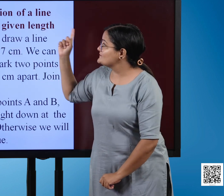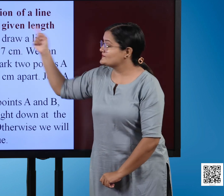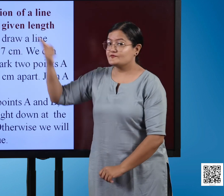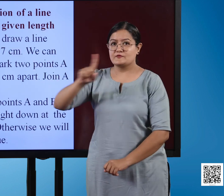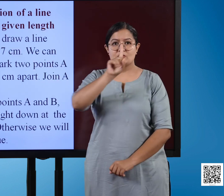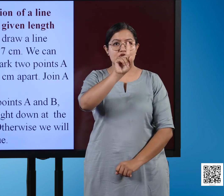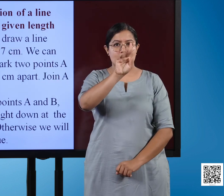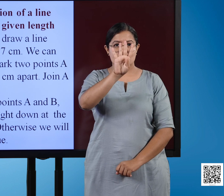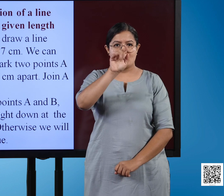14.3.1.